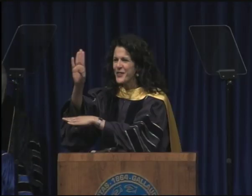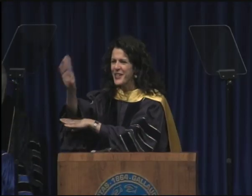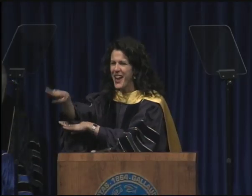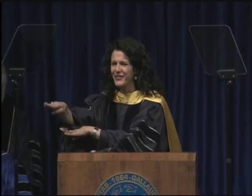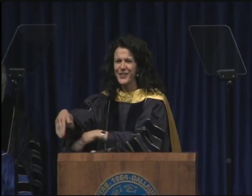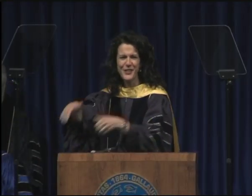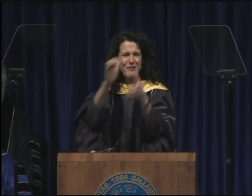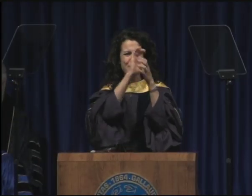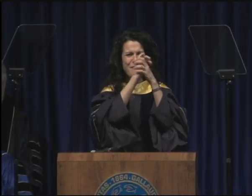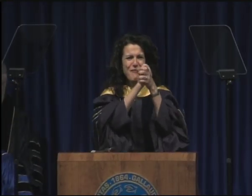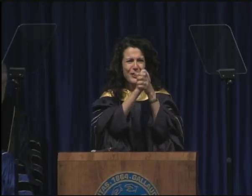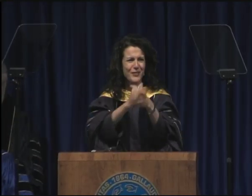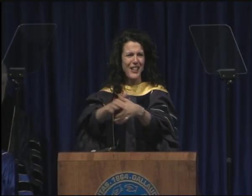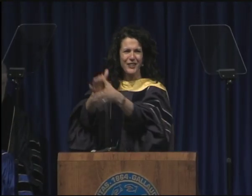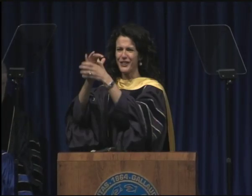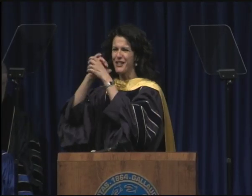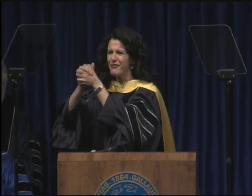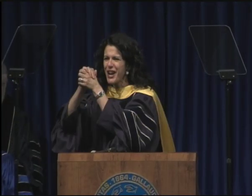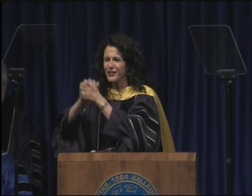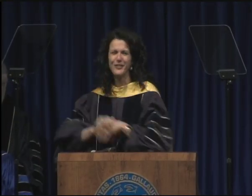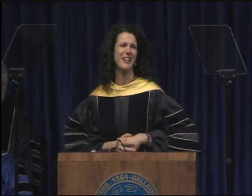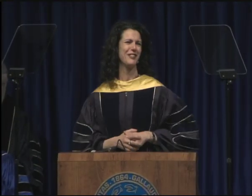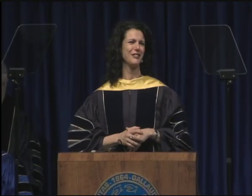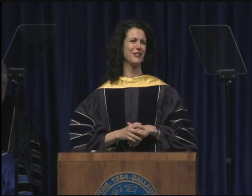Good afternoon and congratulations.